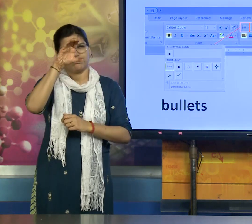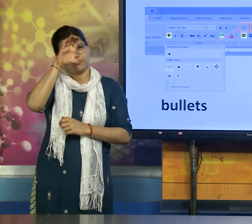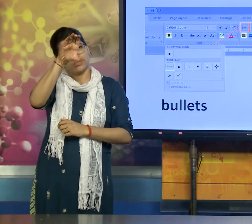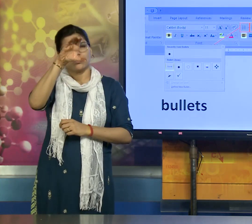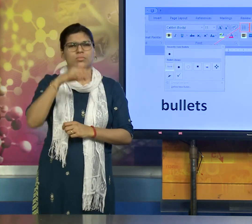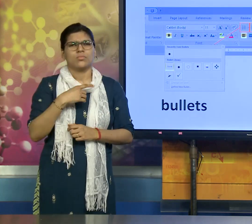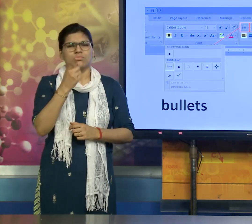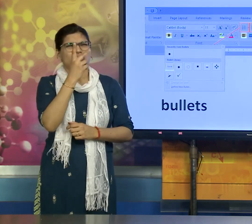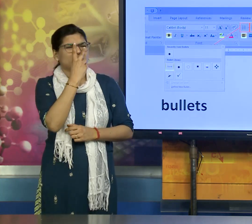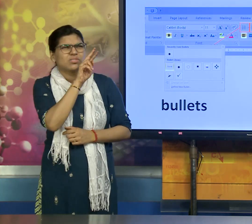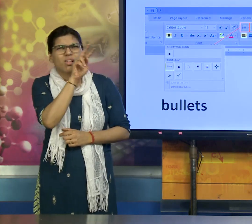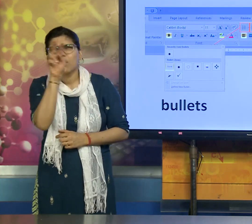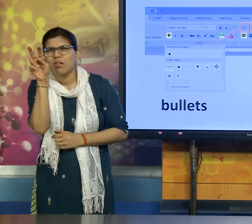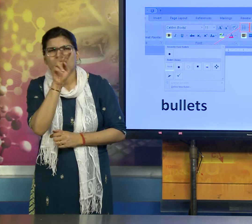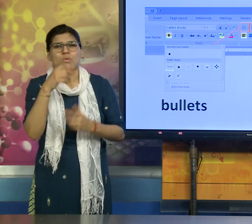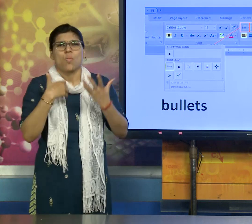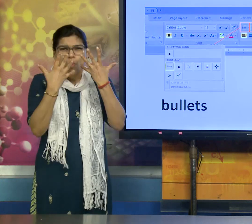Bullets. You all see